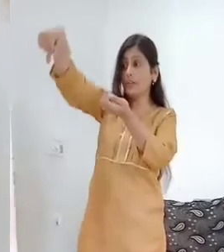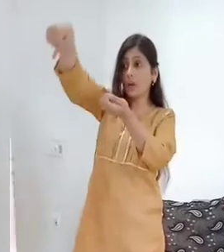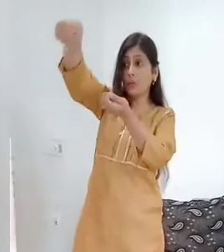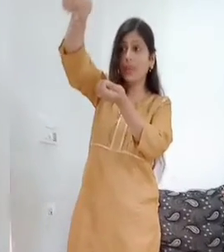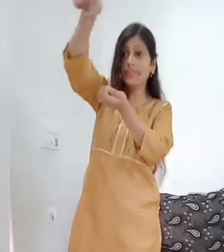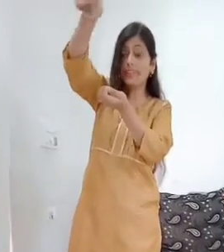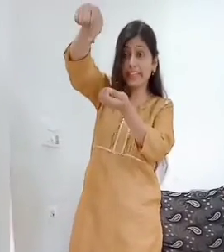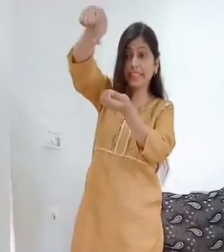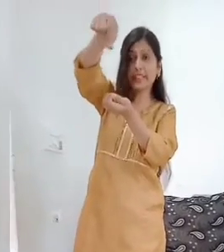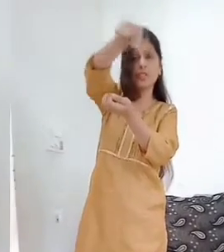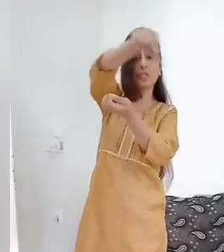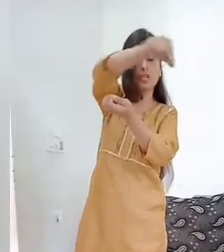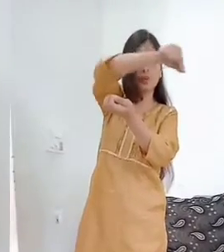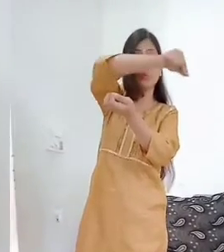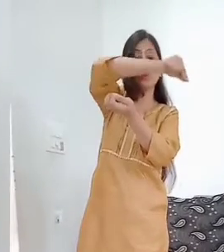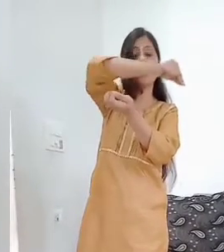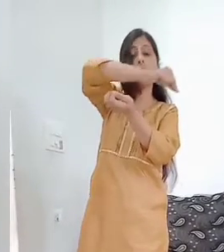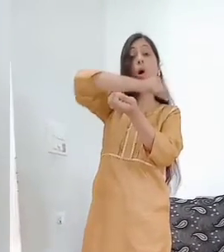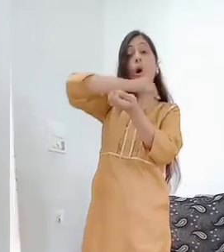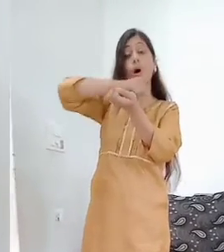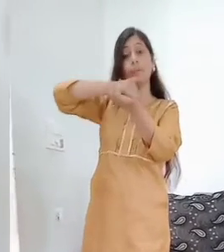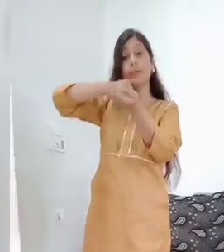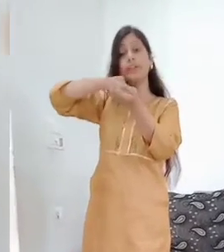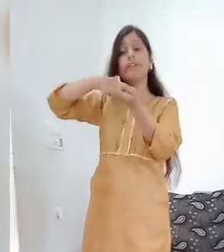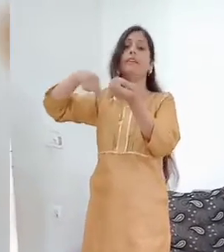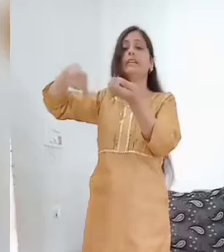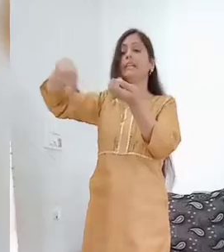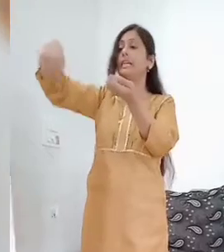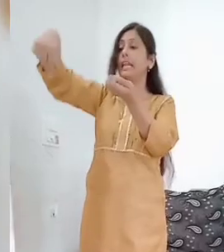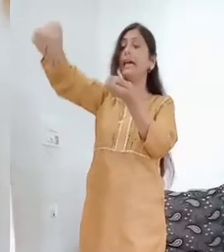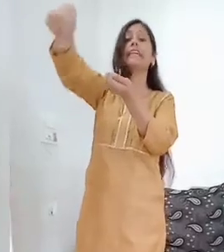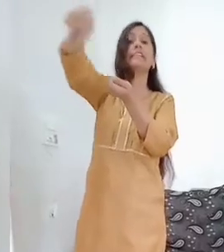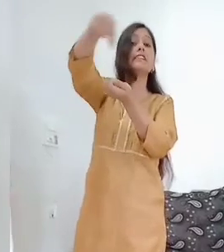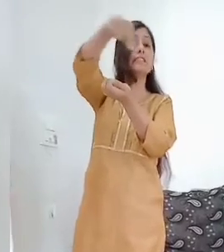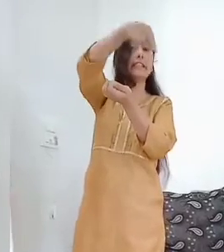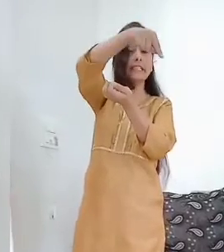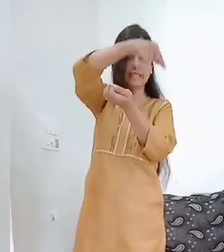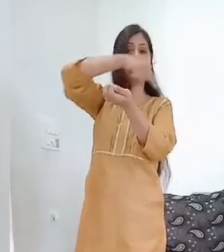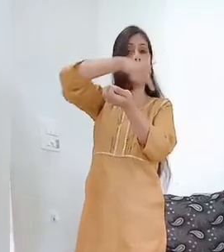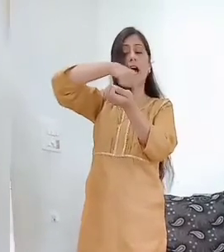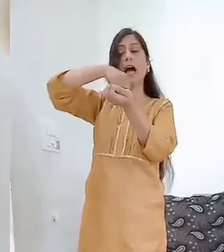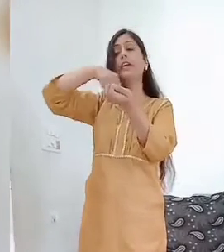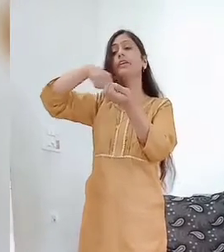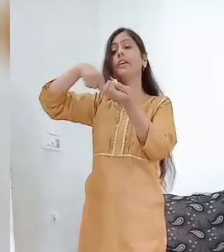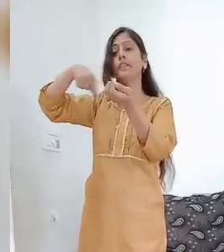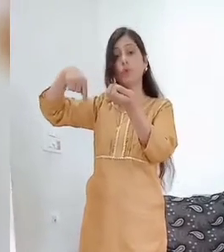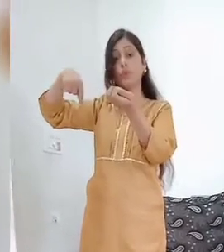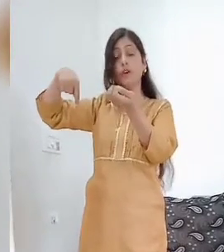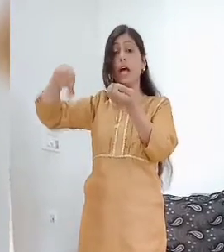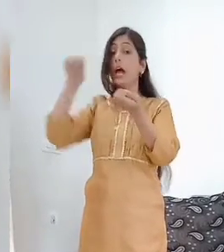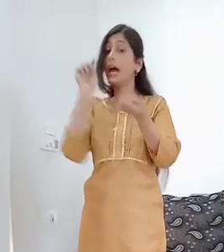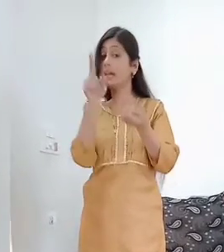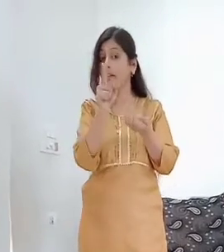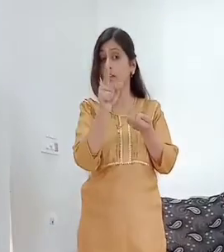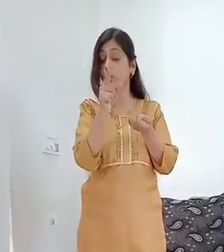around a fixed circular orbit like this and revolve. And